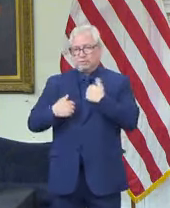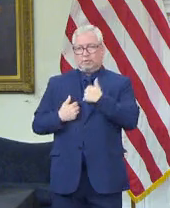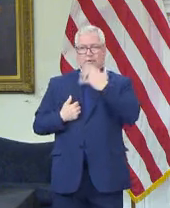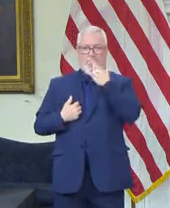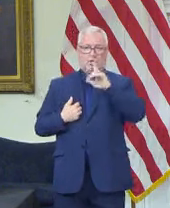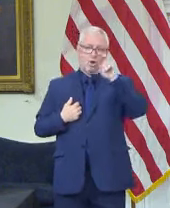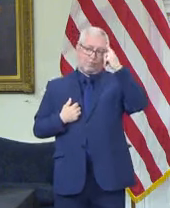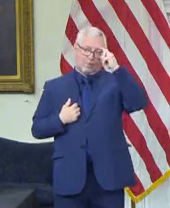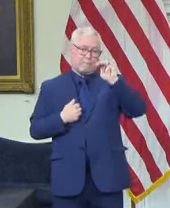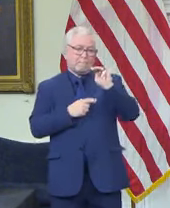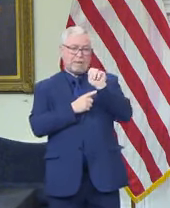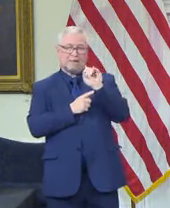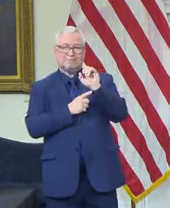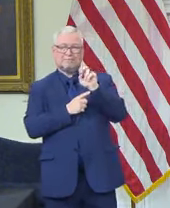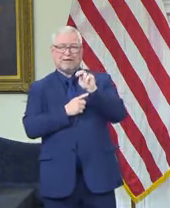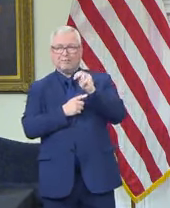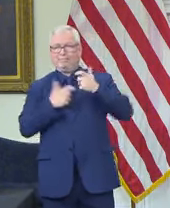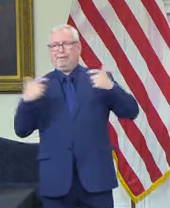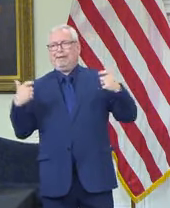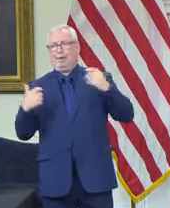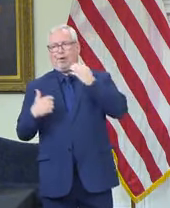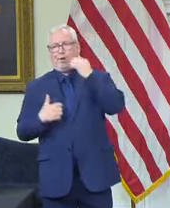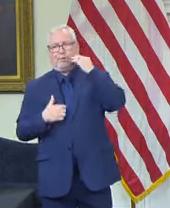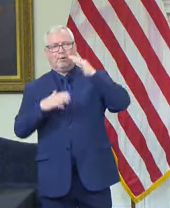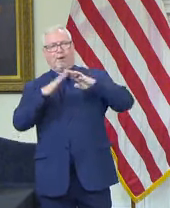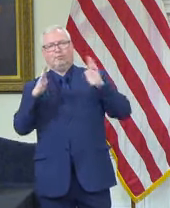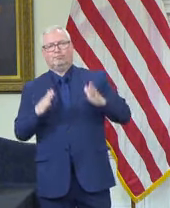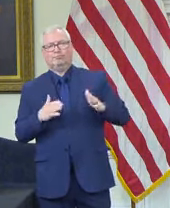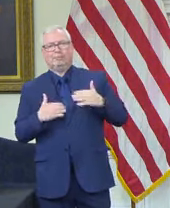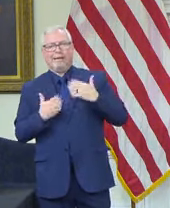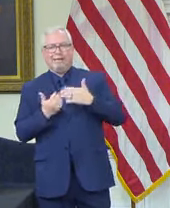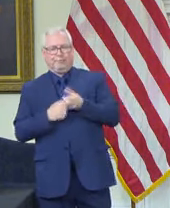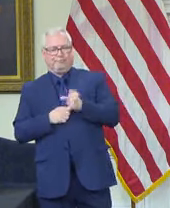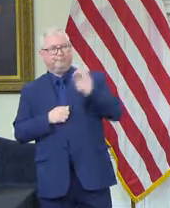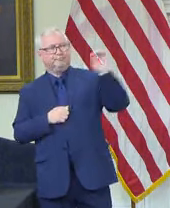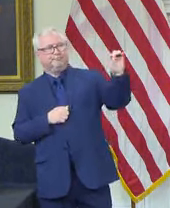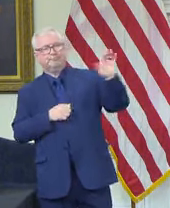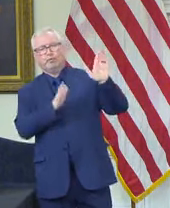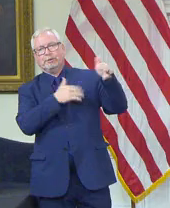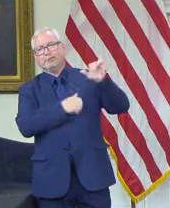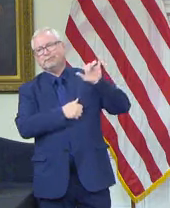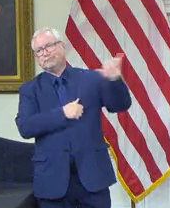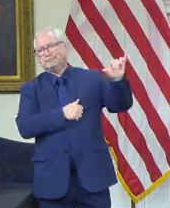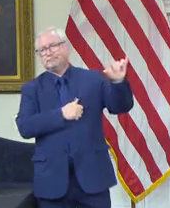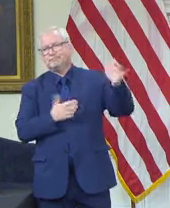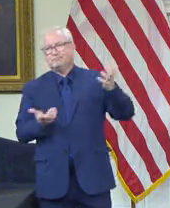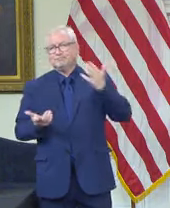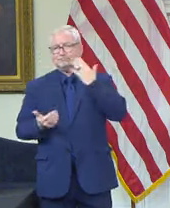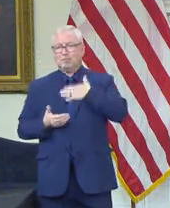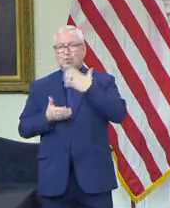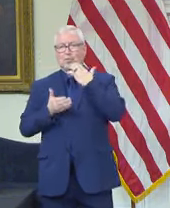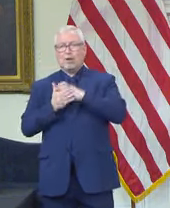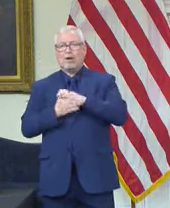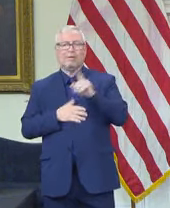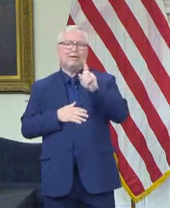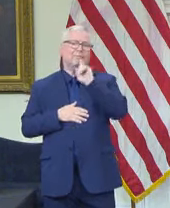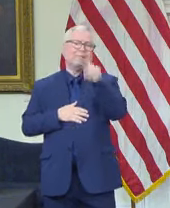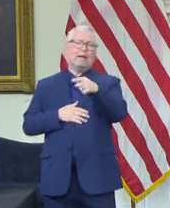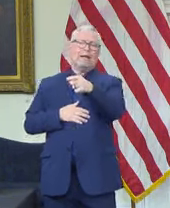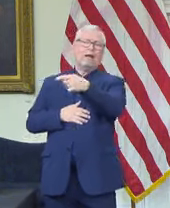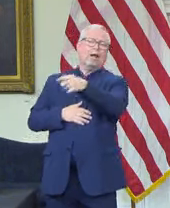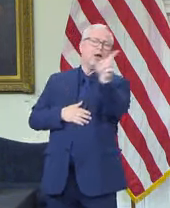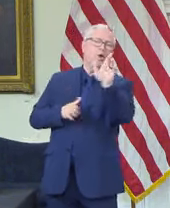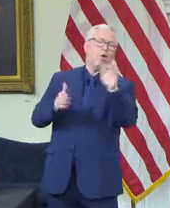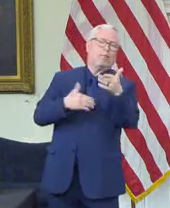pretty big place to spread out. I know my wife had me locked in a room for 10 days and was dropping food outside the